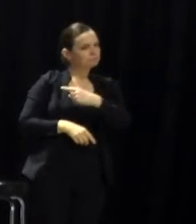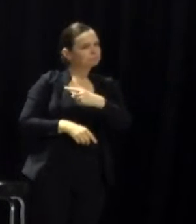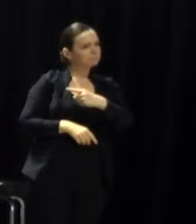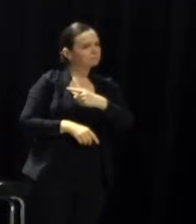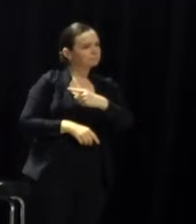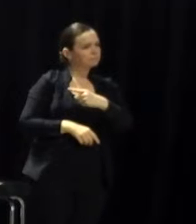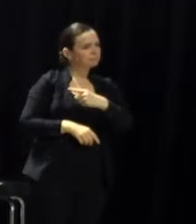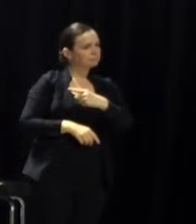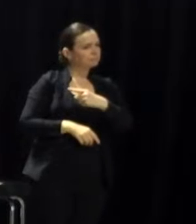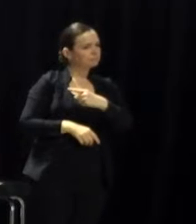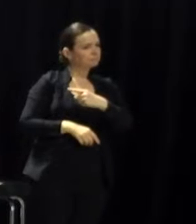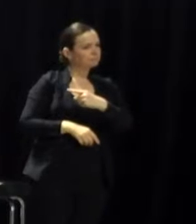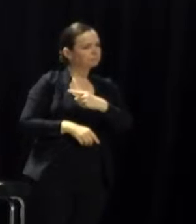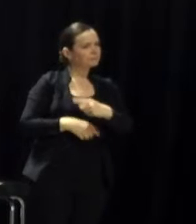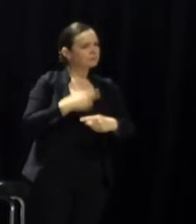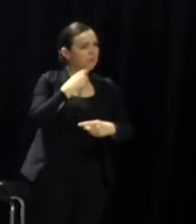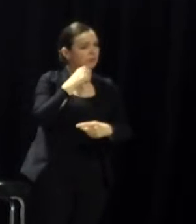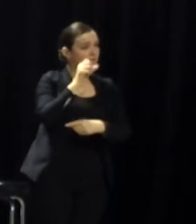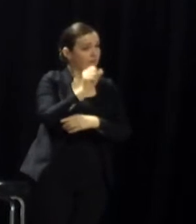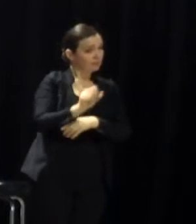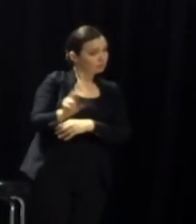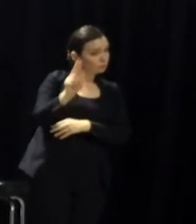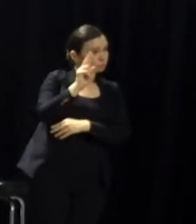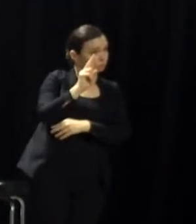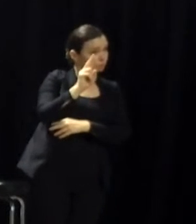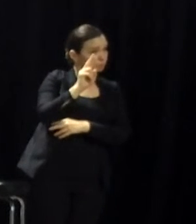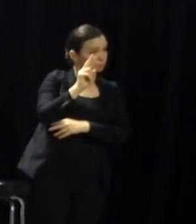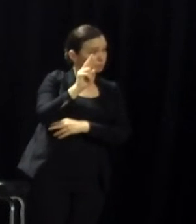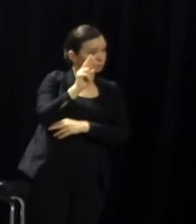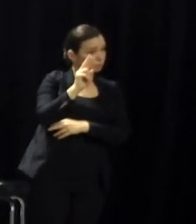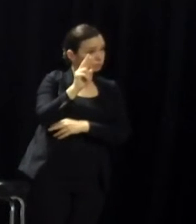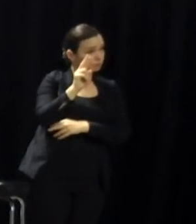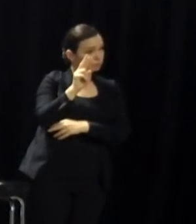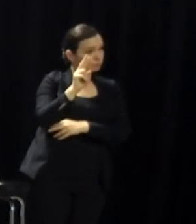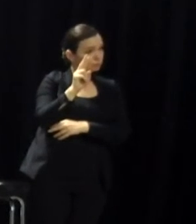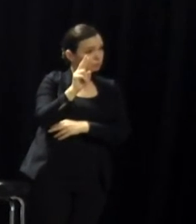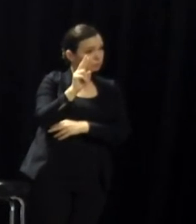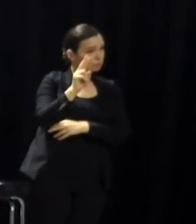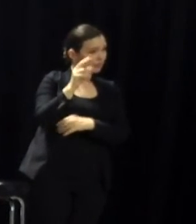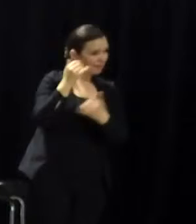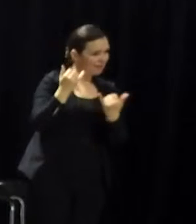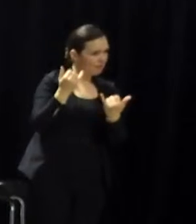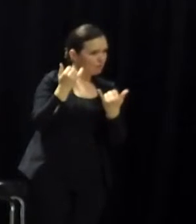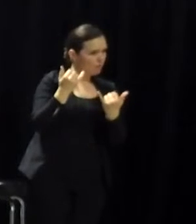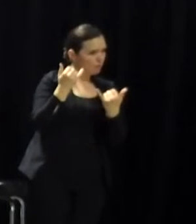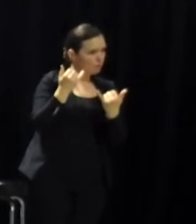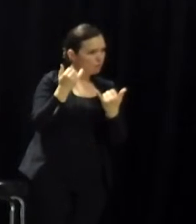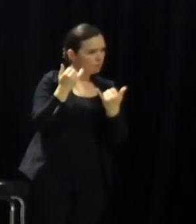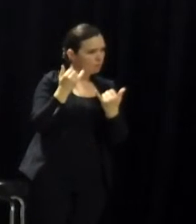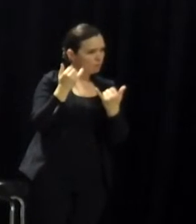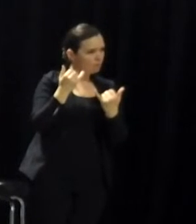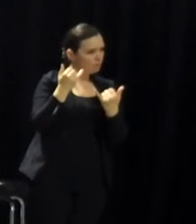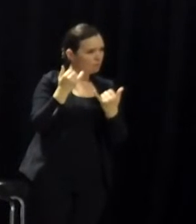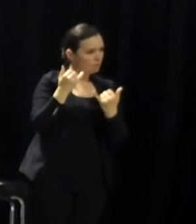there'll be some infrastructure there that can house fans? Yeah, I think so.